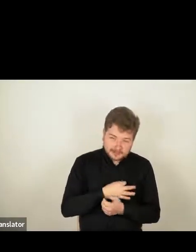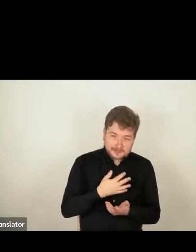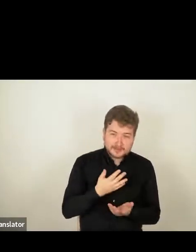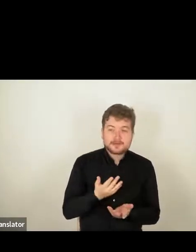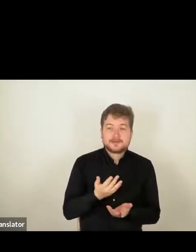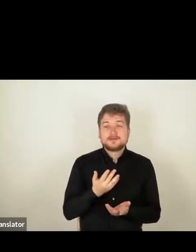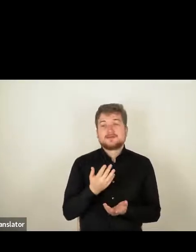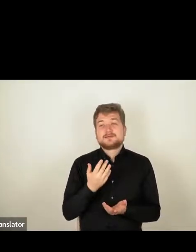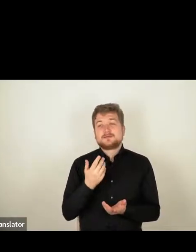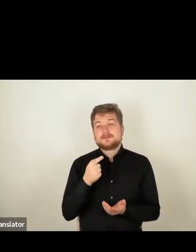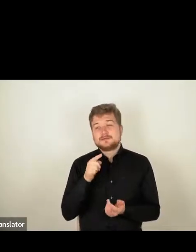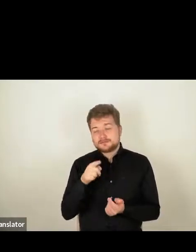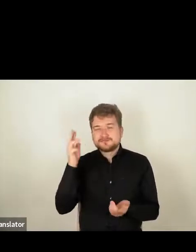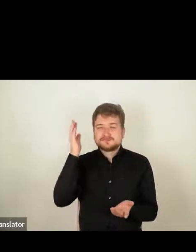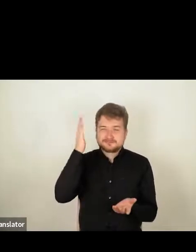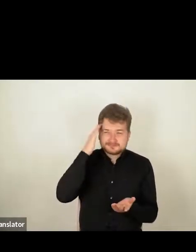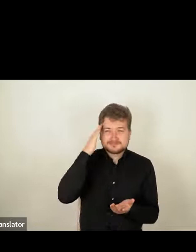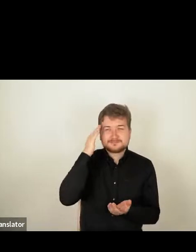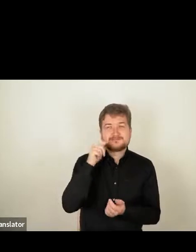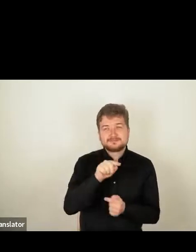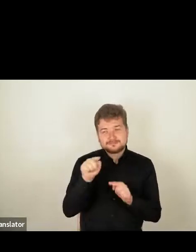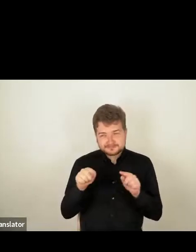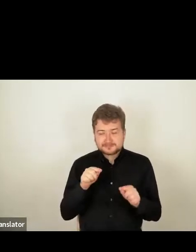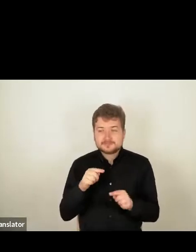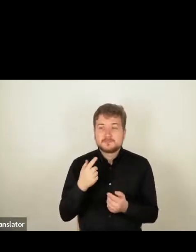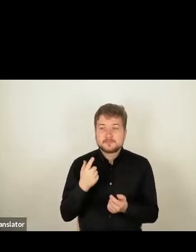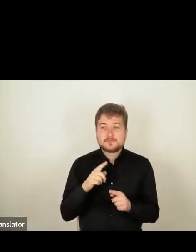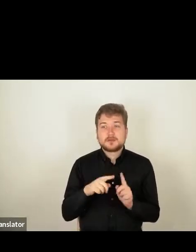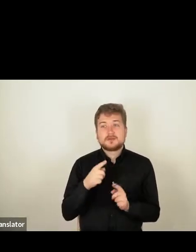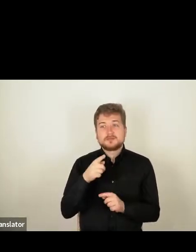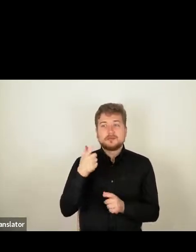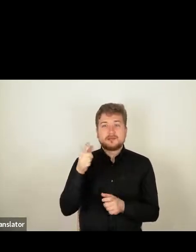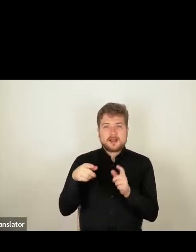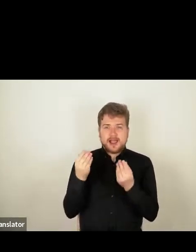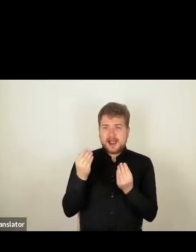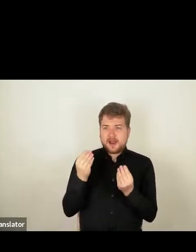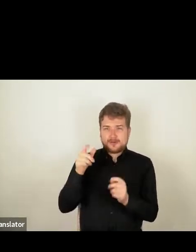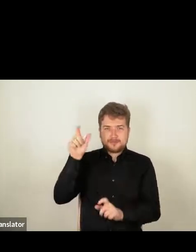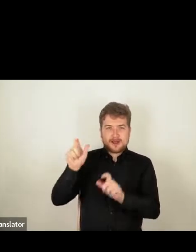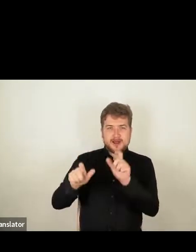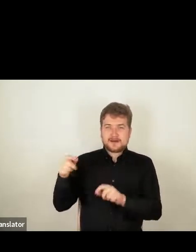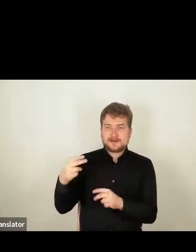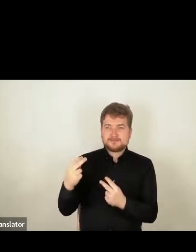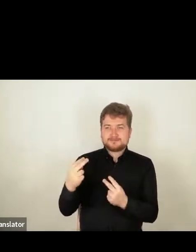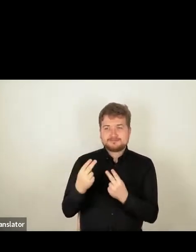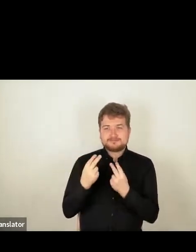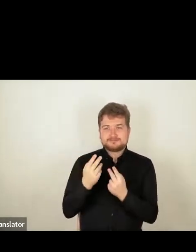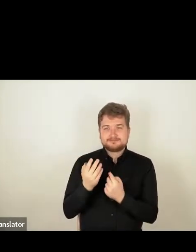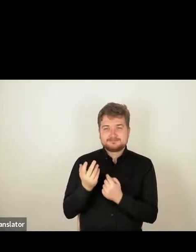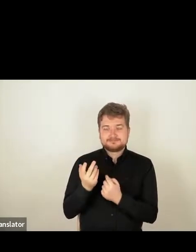parties. And I think when people like me, and I know Meg's not talking directly to me,